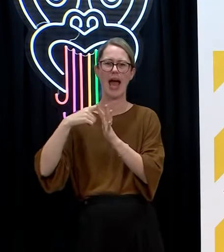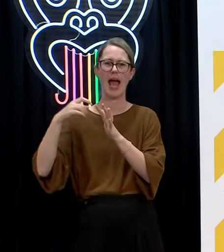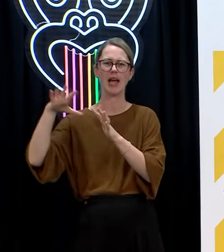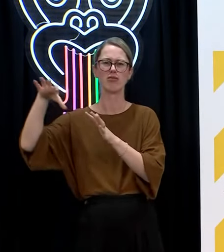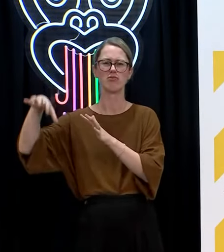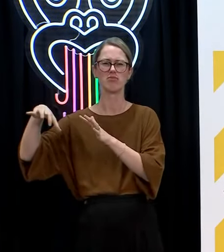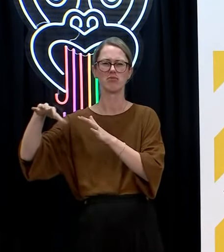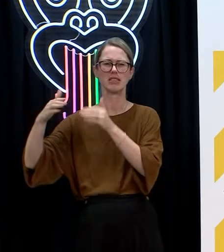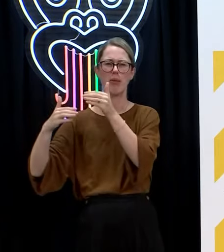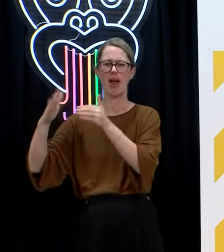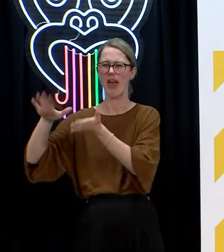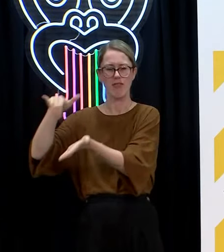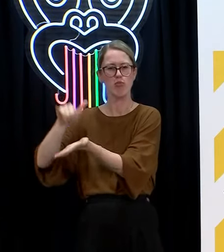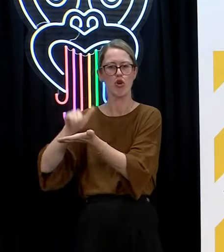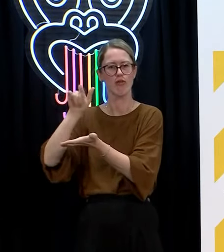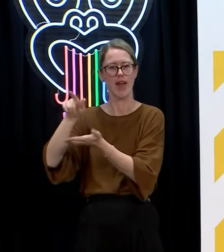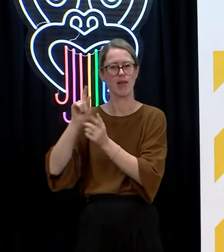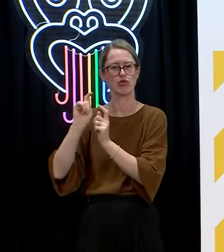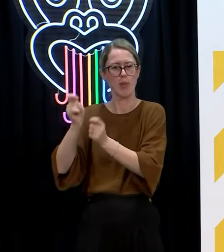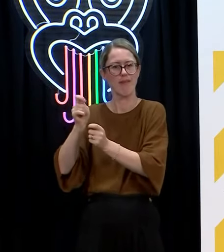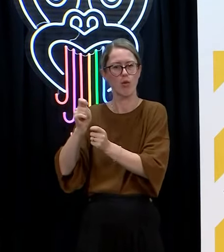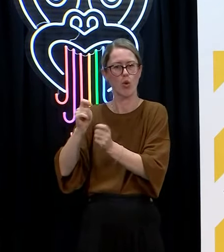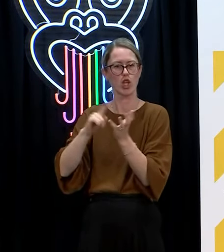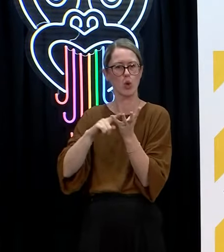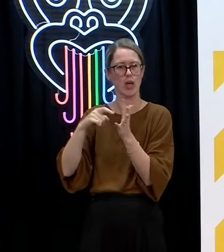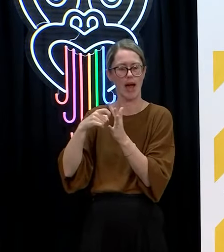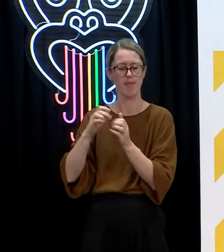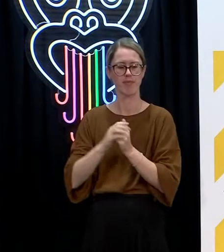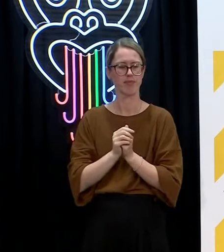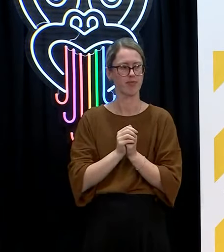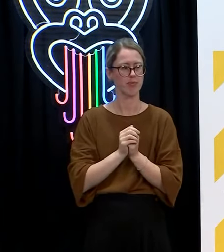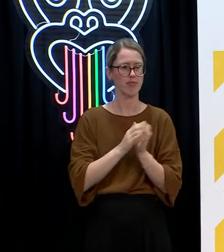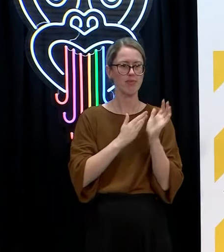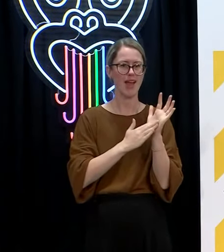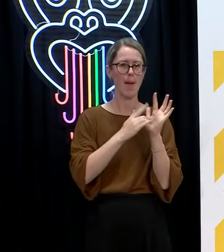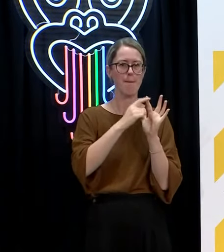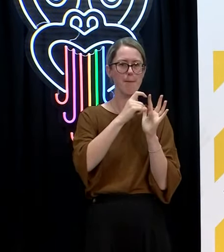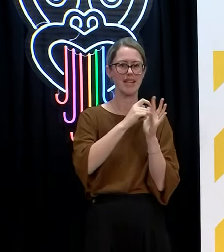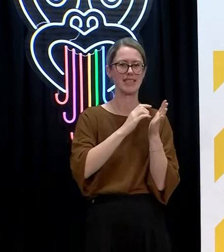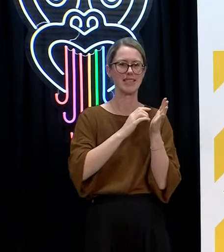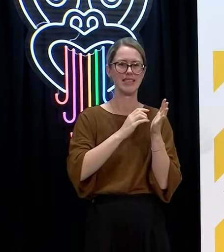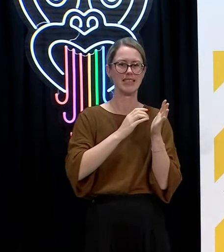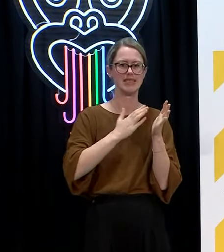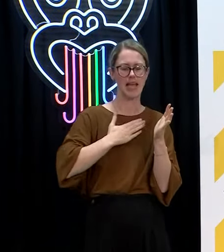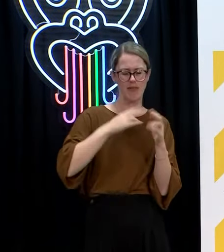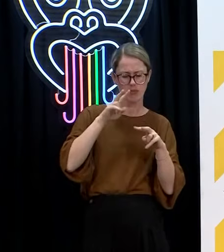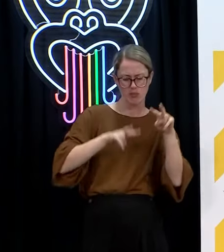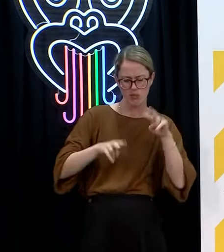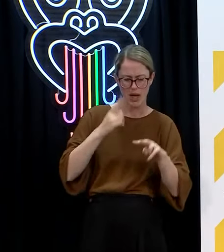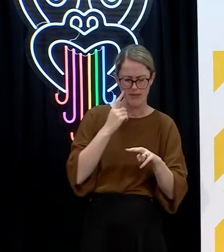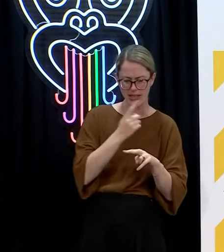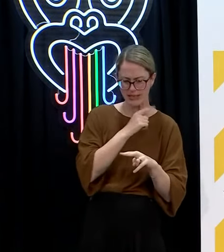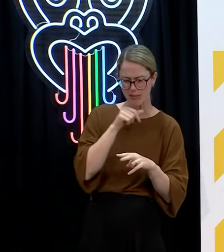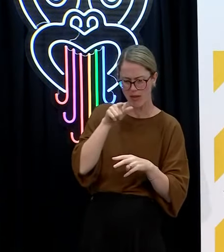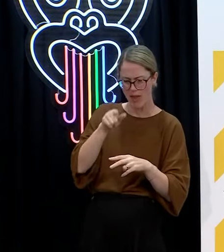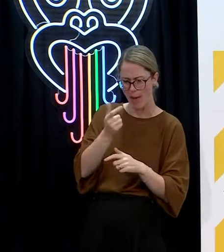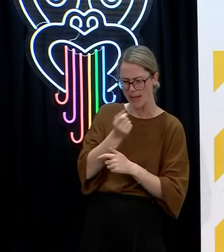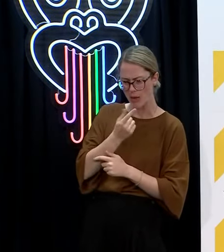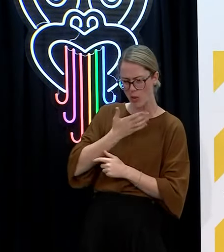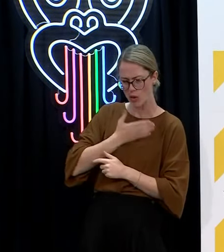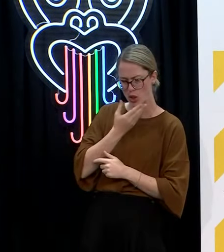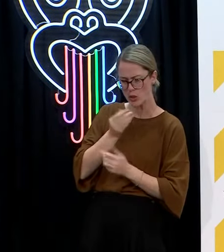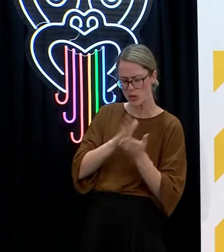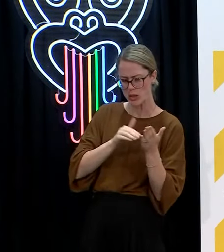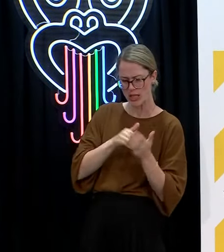MedSafe has actually approved that treatment in the UK. MedSafe is looking at all the evidence to see if this is a medication we will want to use